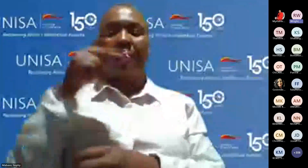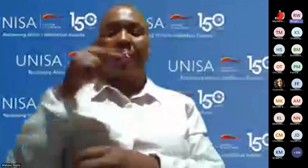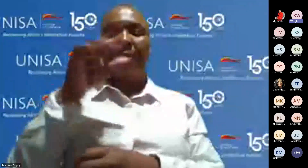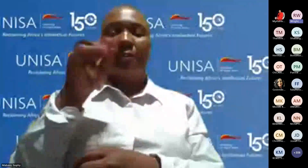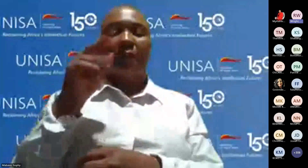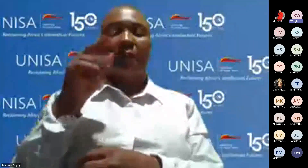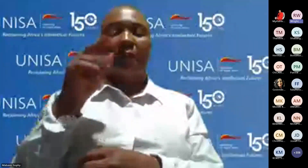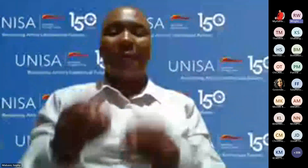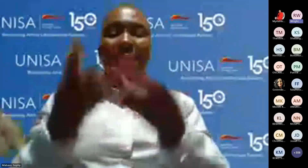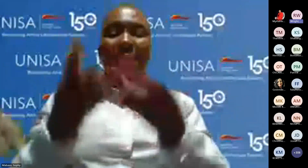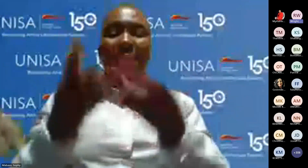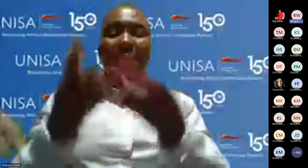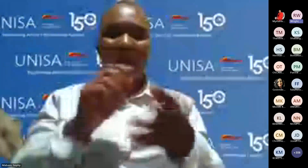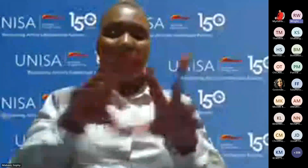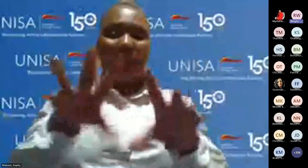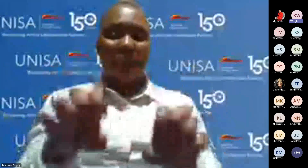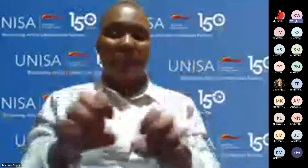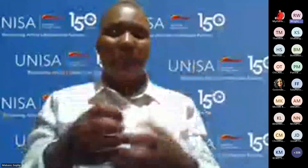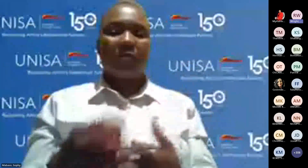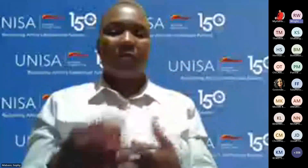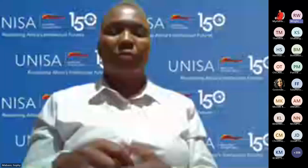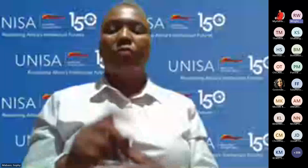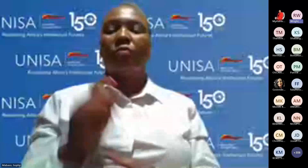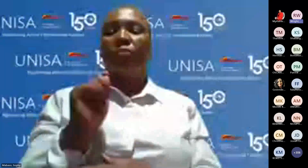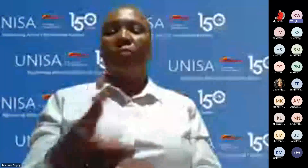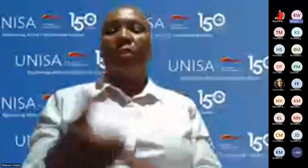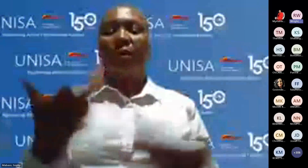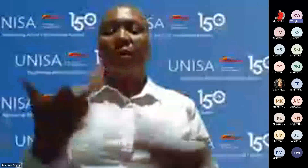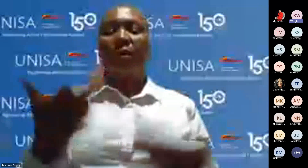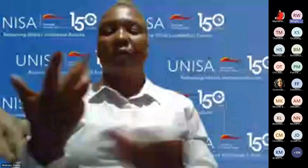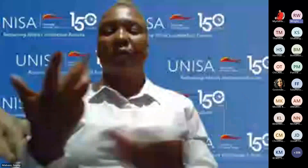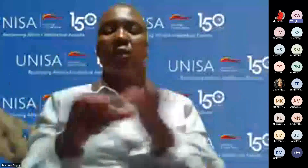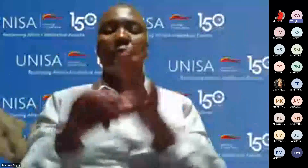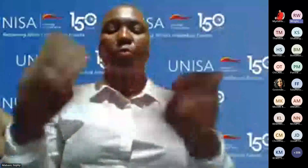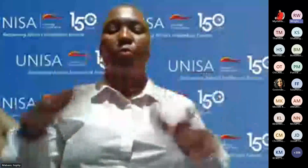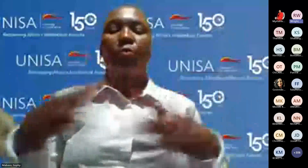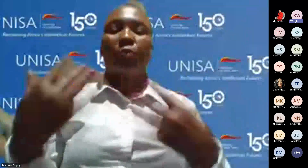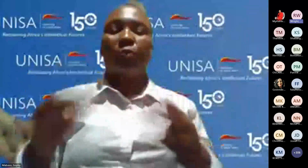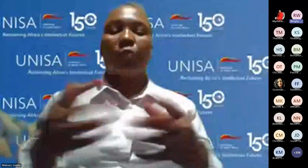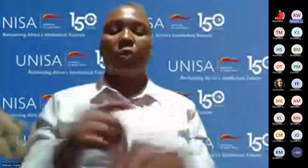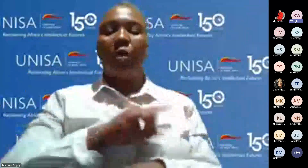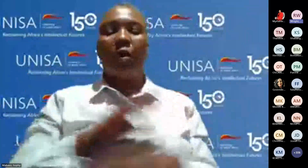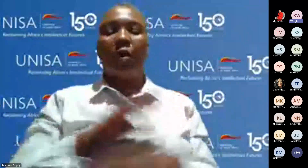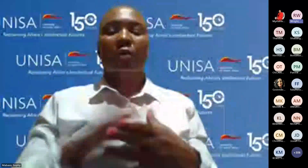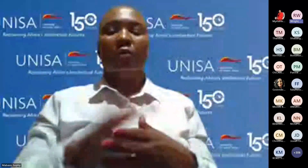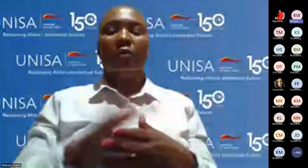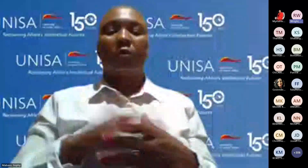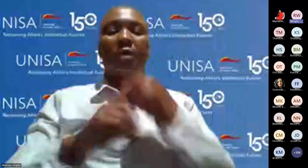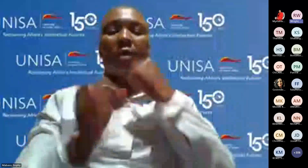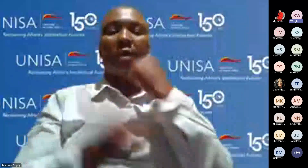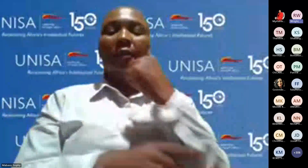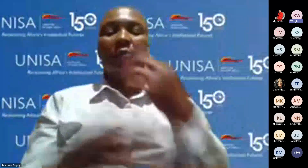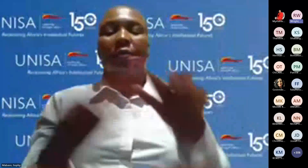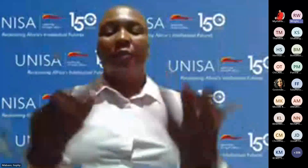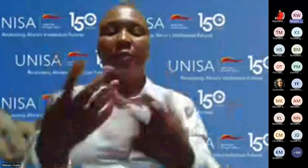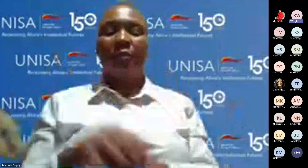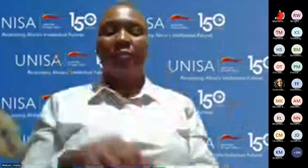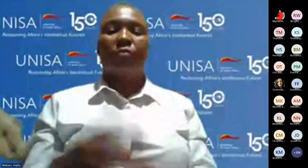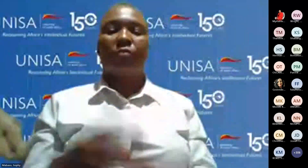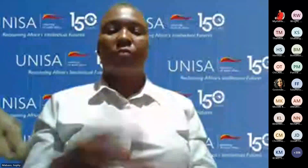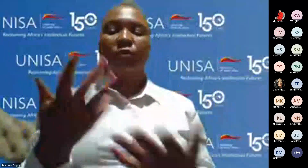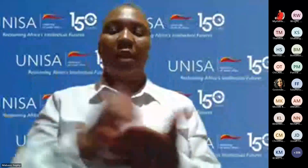the supplementary will then be very important, because that will be your last one. Else you will have to re-register the